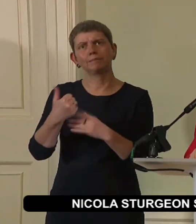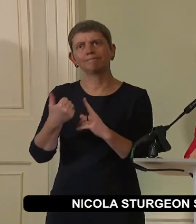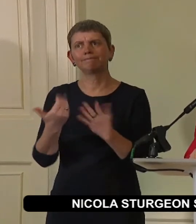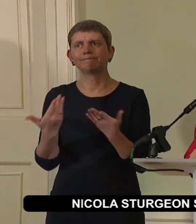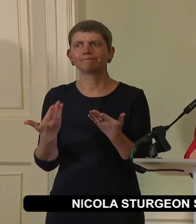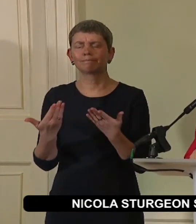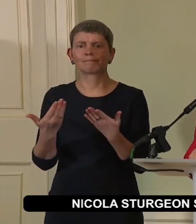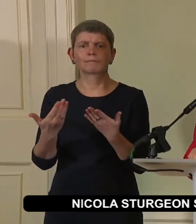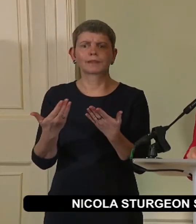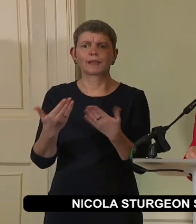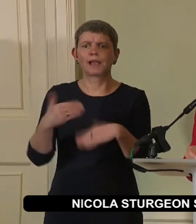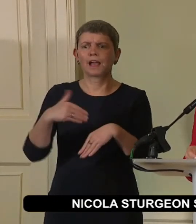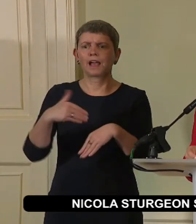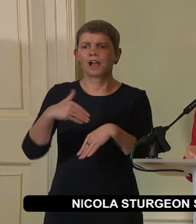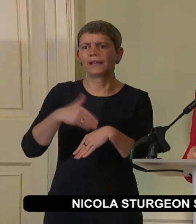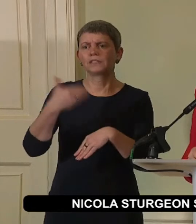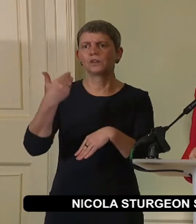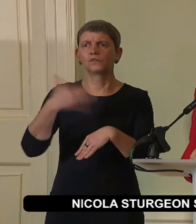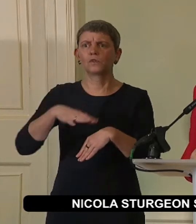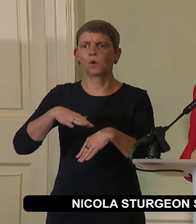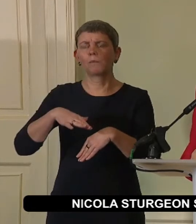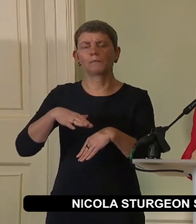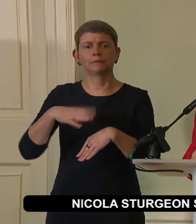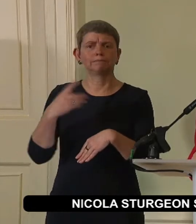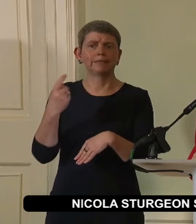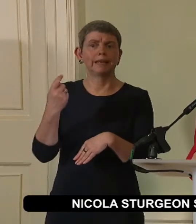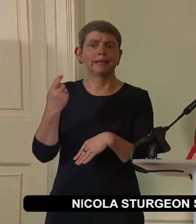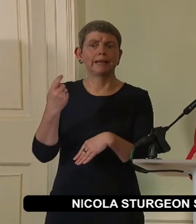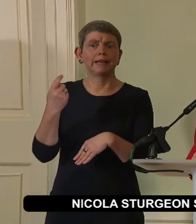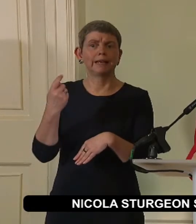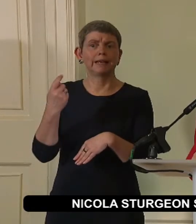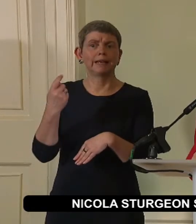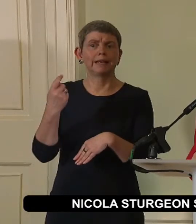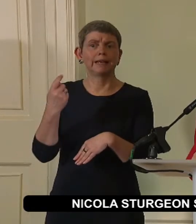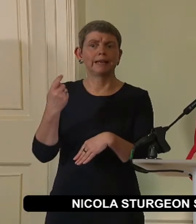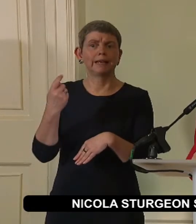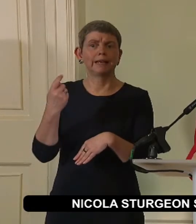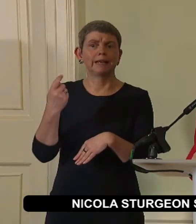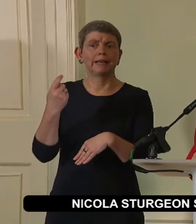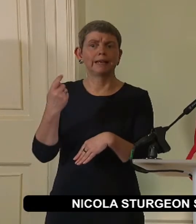and longevity that come from success in politics.